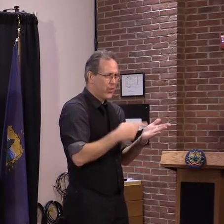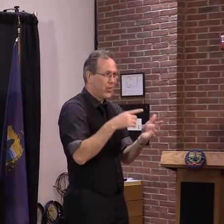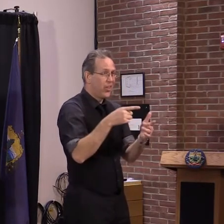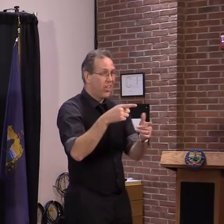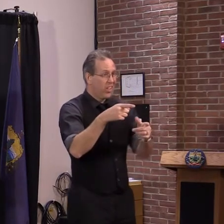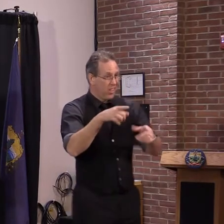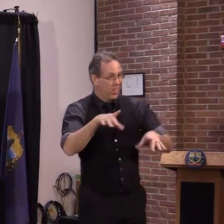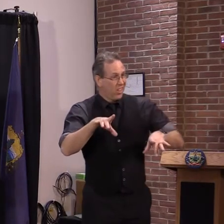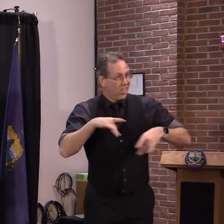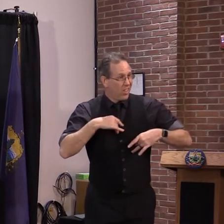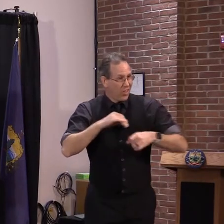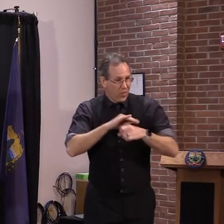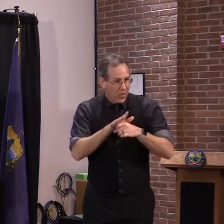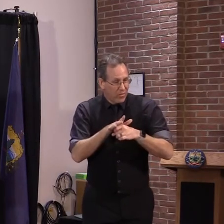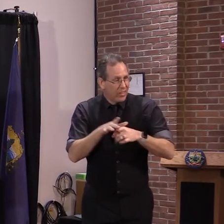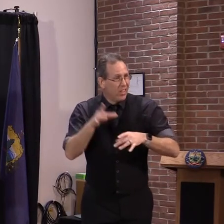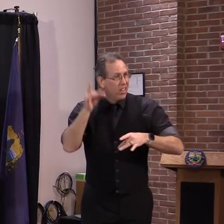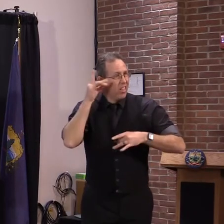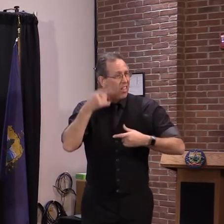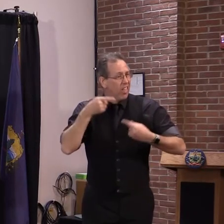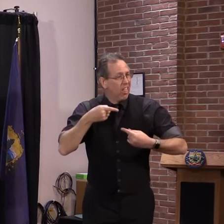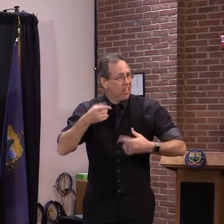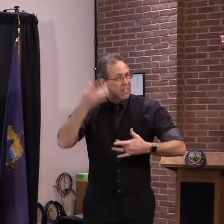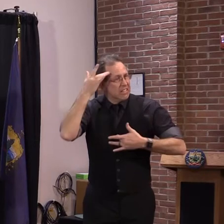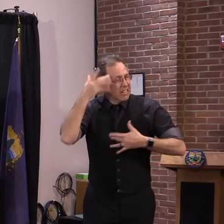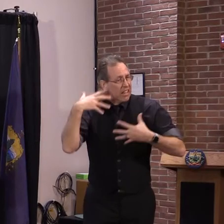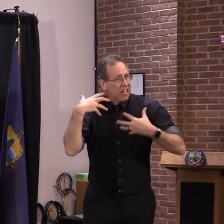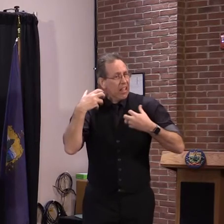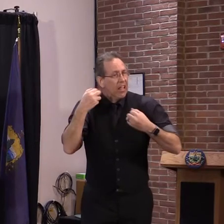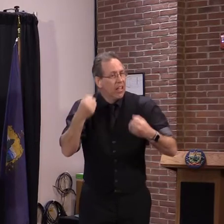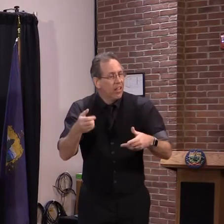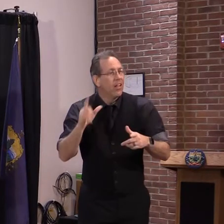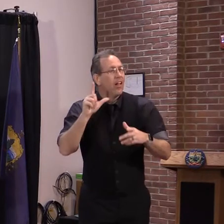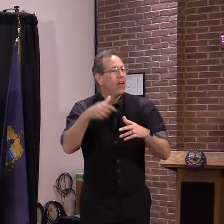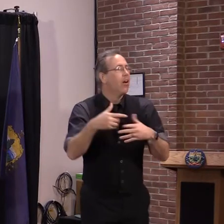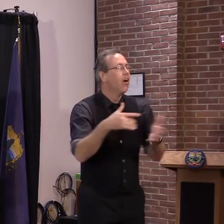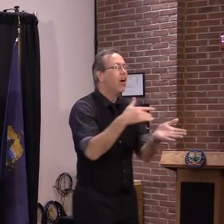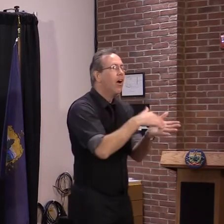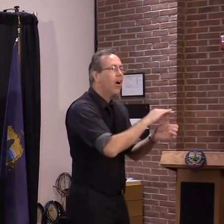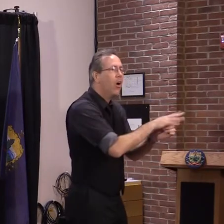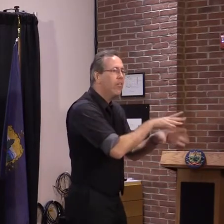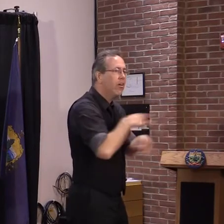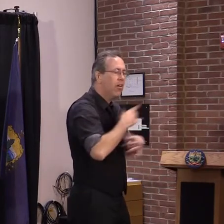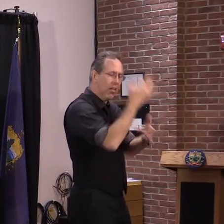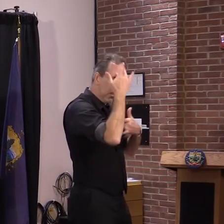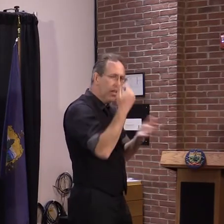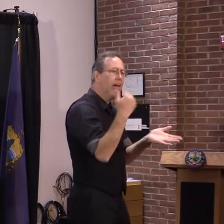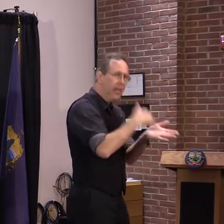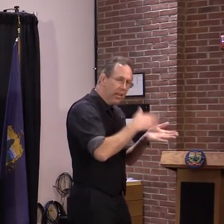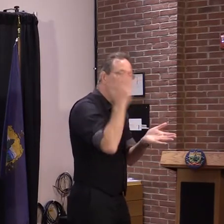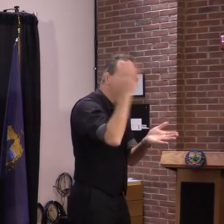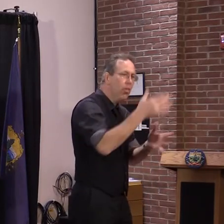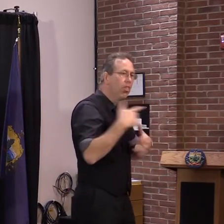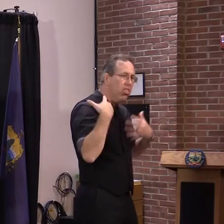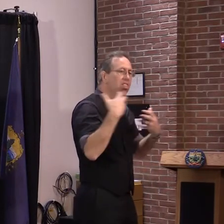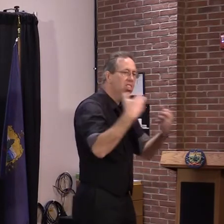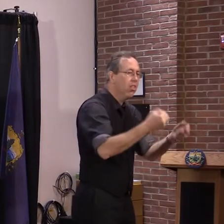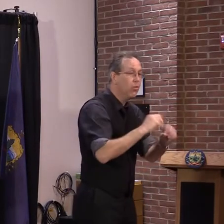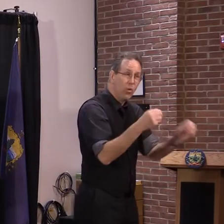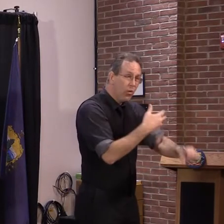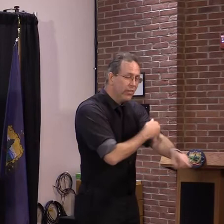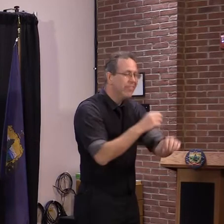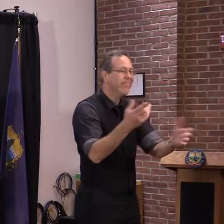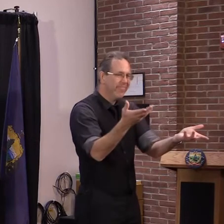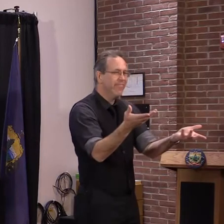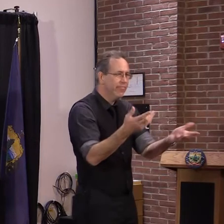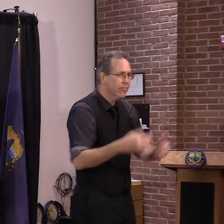they'll collect more data along the way that shows you can get it again, and it does wane at a faster rate